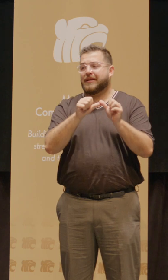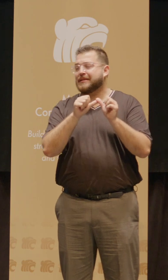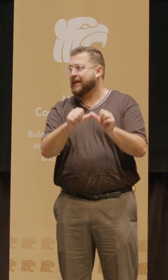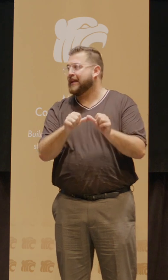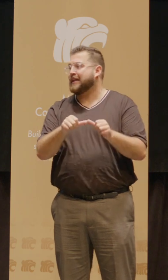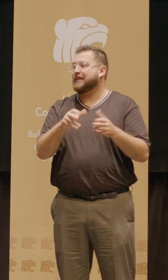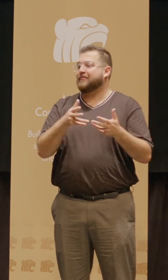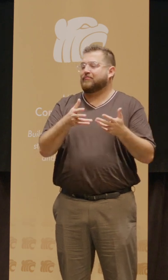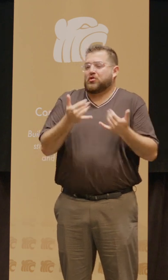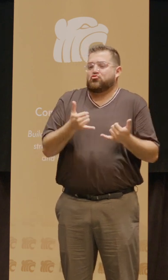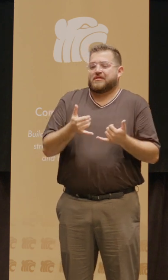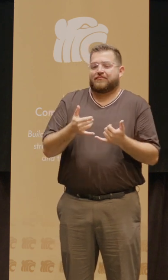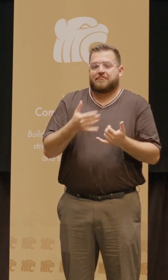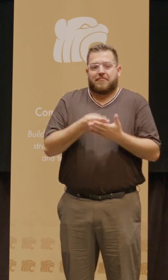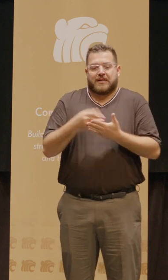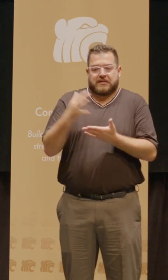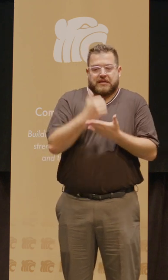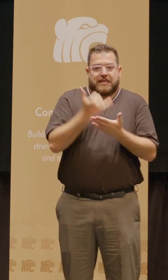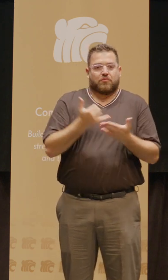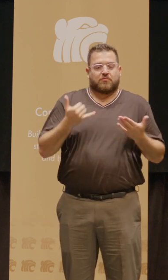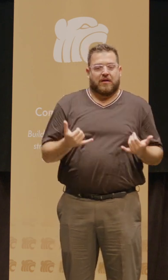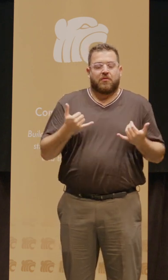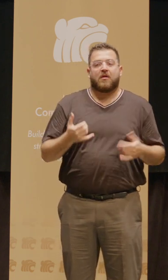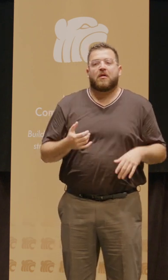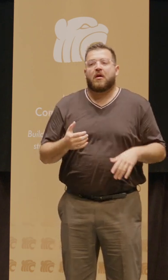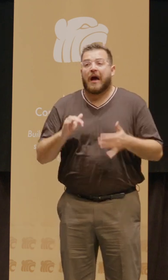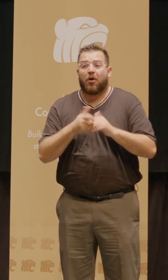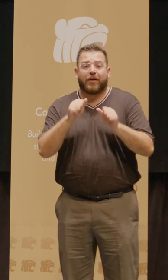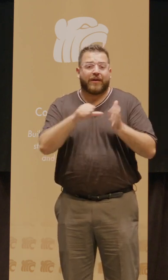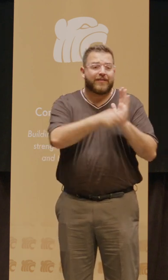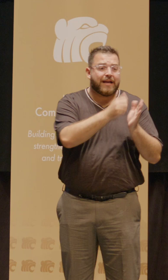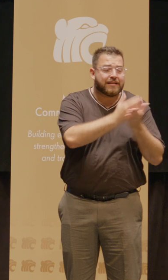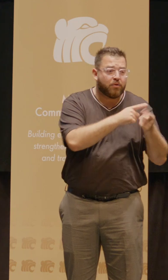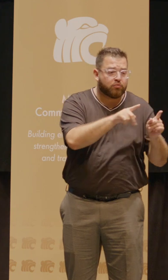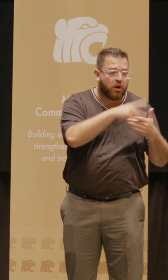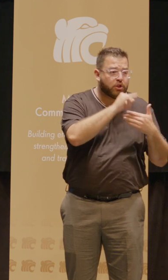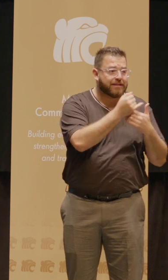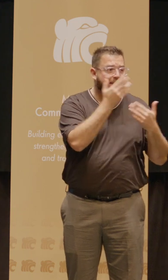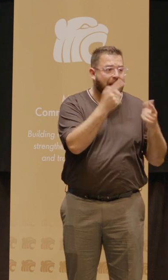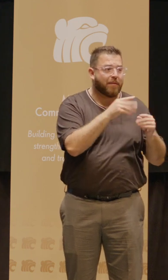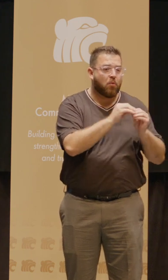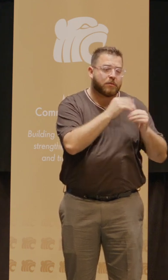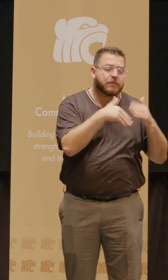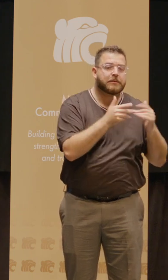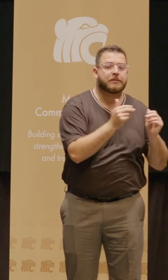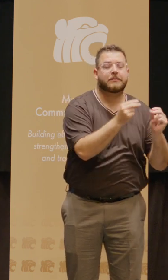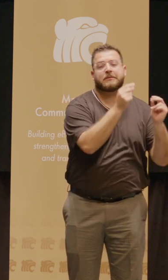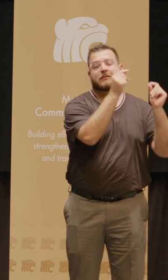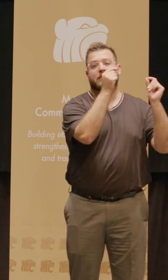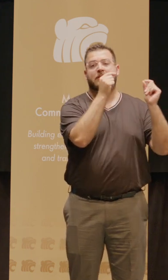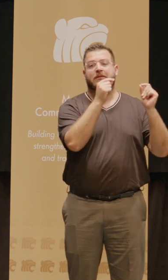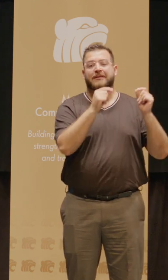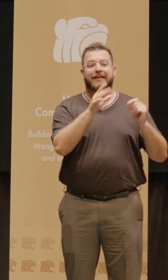streams, but I do think it is important for us to think about how we would pilot some of those projects quick. I think the ag tech opportunity